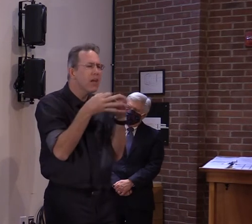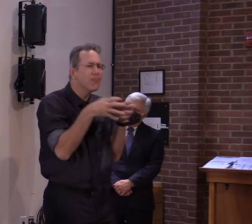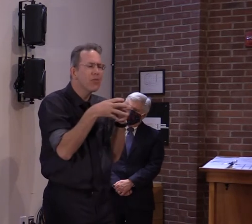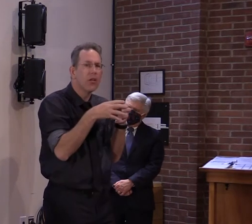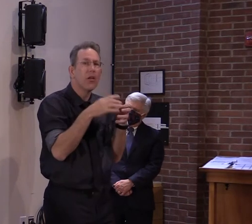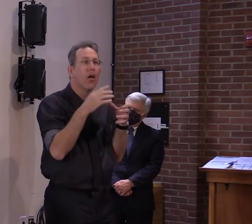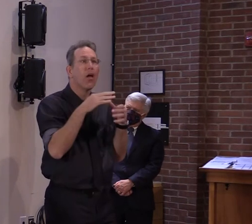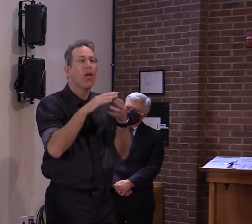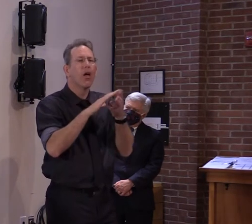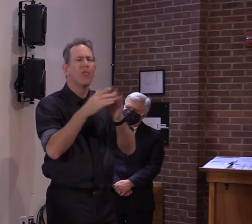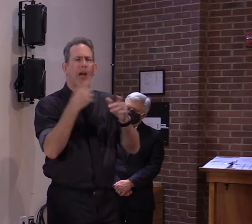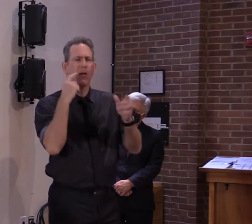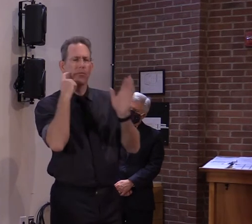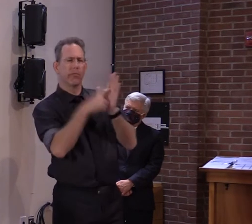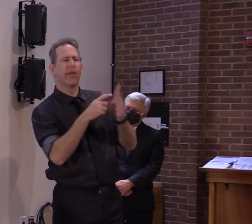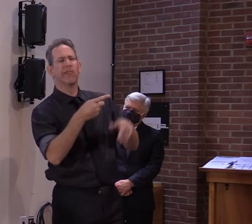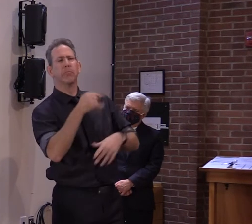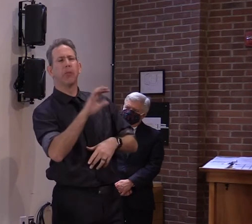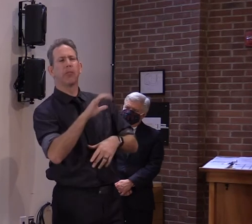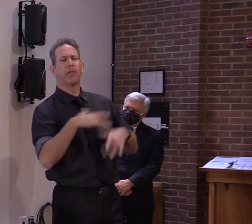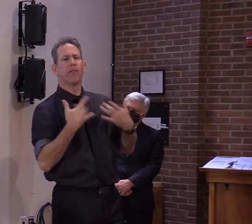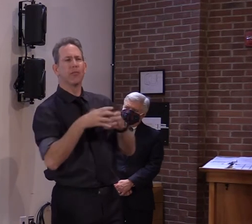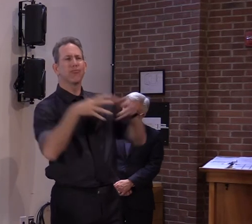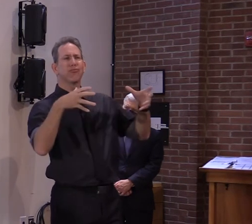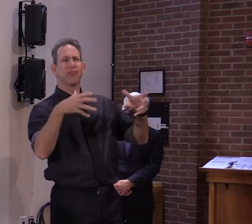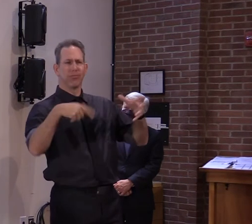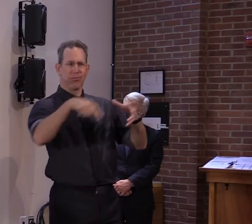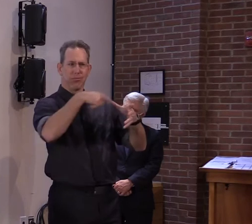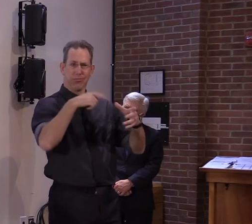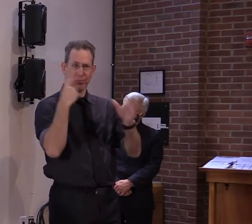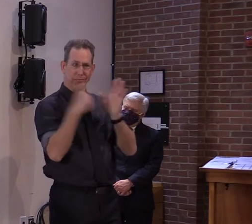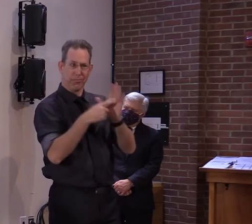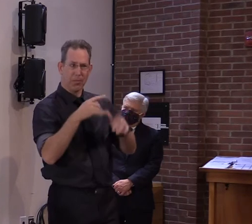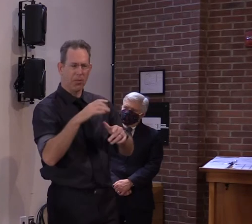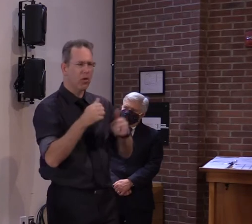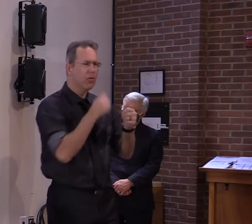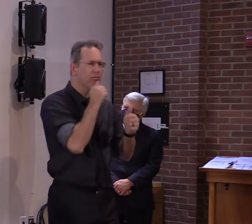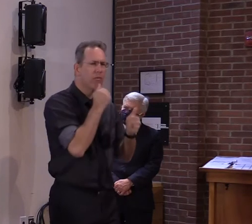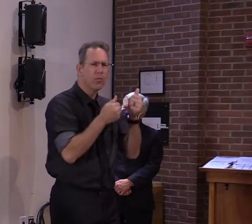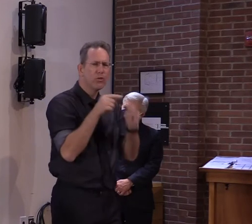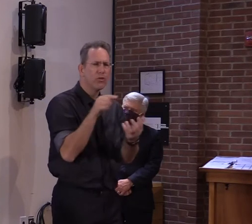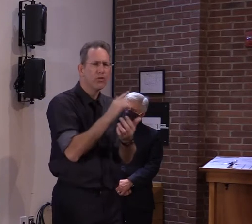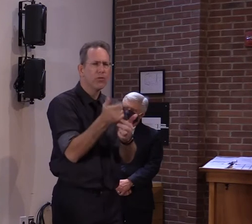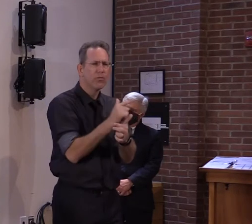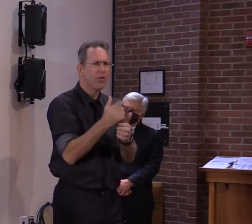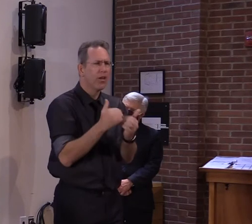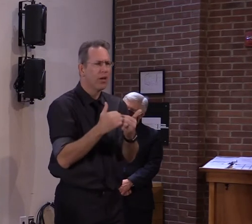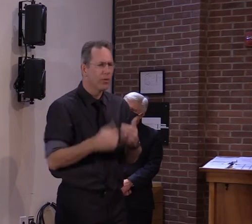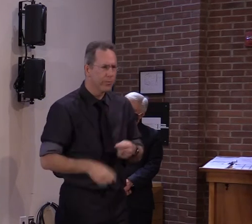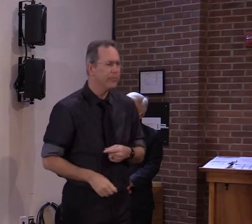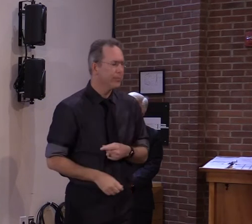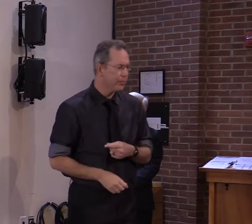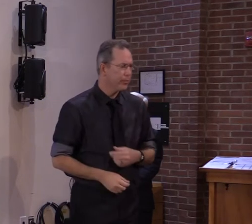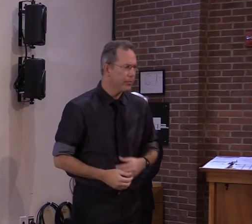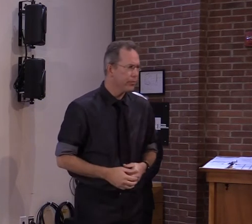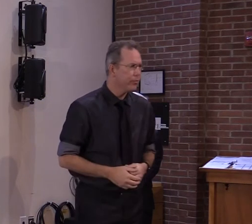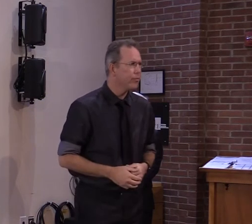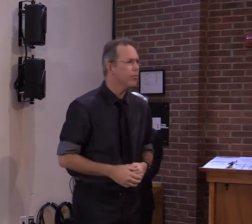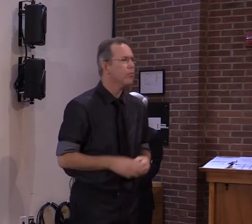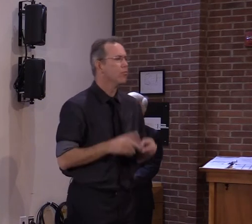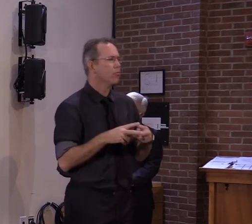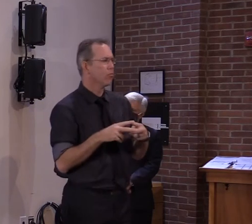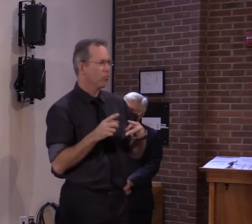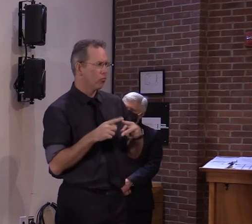said. Yeah, Mike, so thank you for giving me this opportunity. There will be numerous